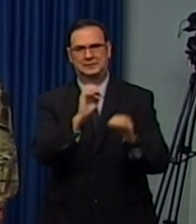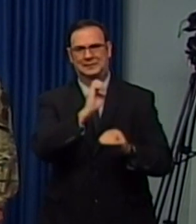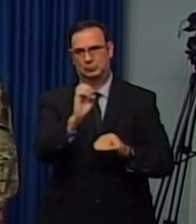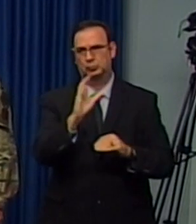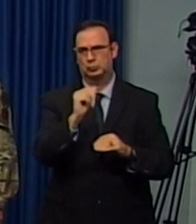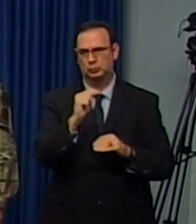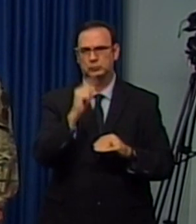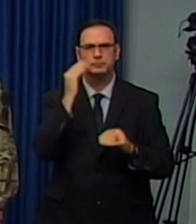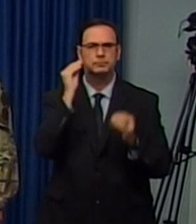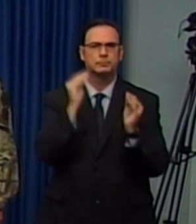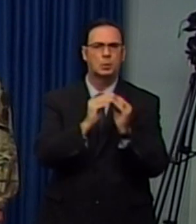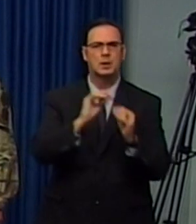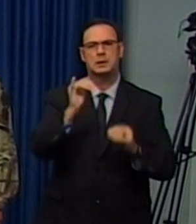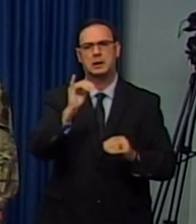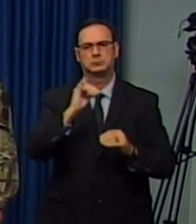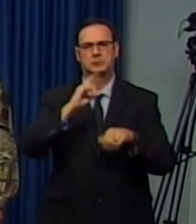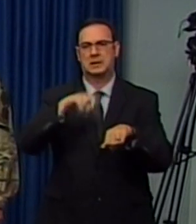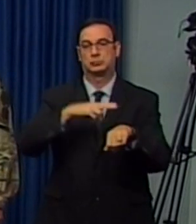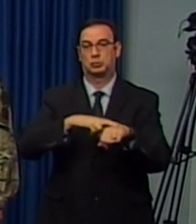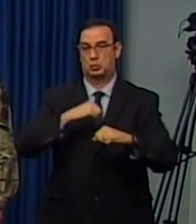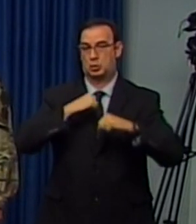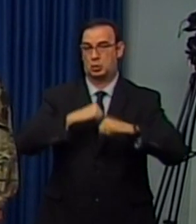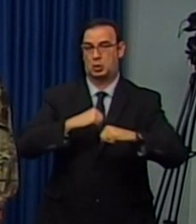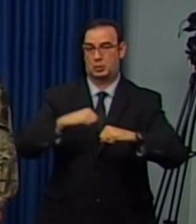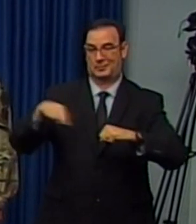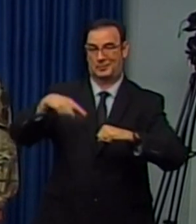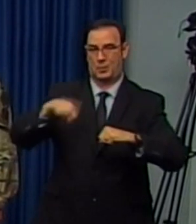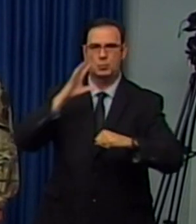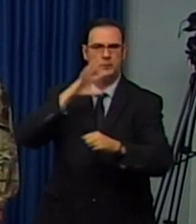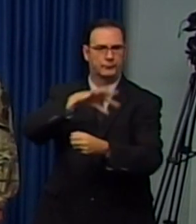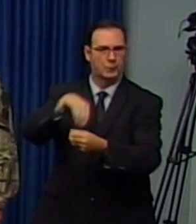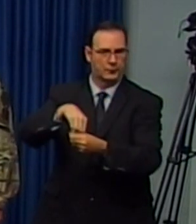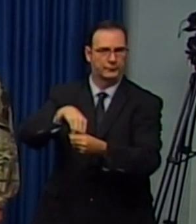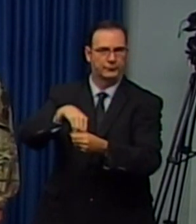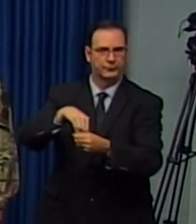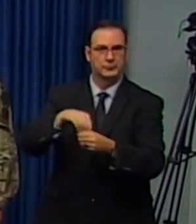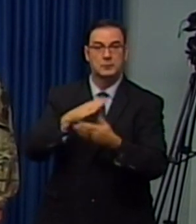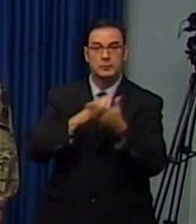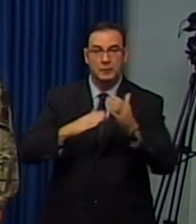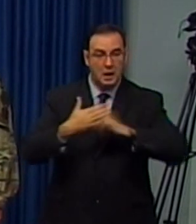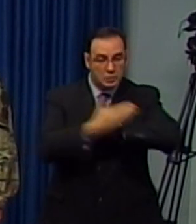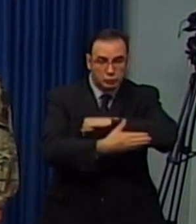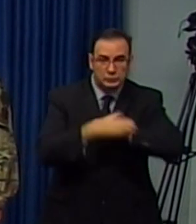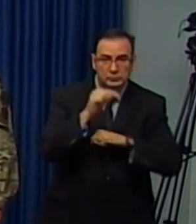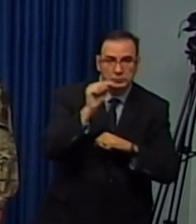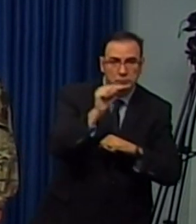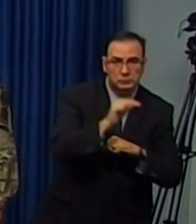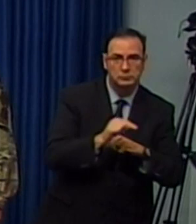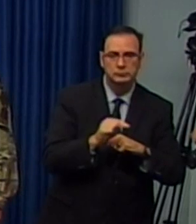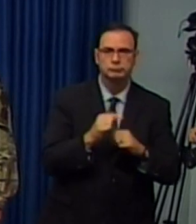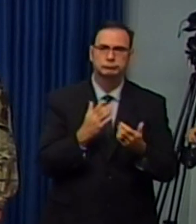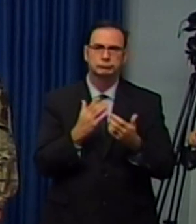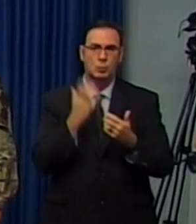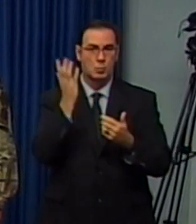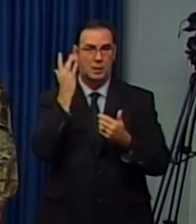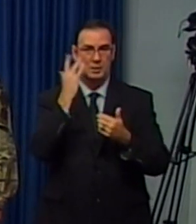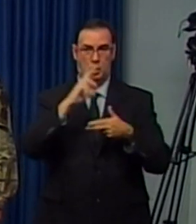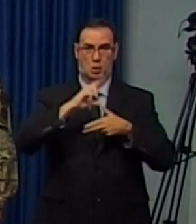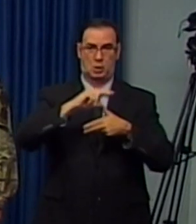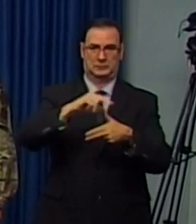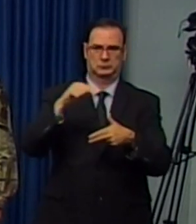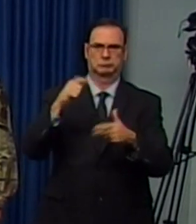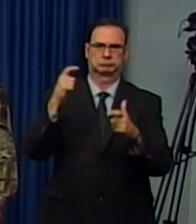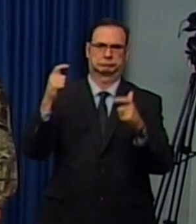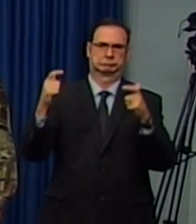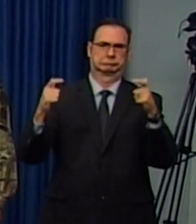Guard mobilization than we anticipated just for those counties, just because the storm is getting so significant in terms of its